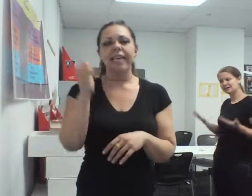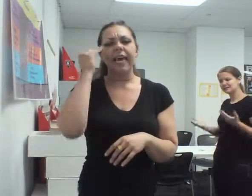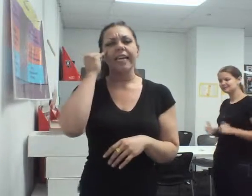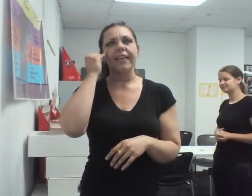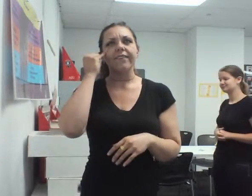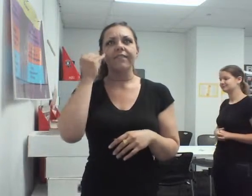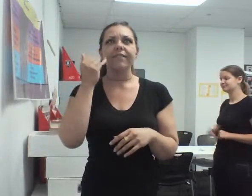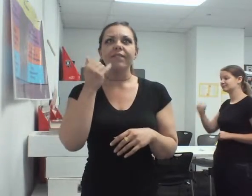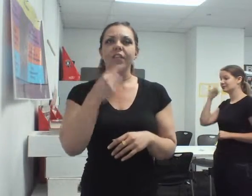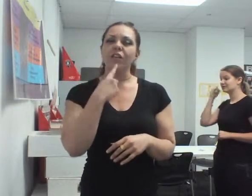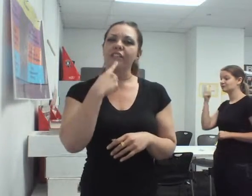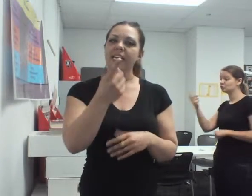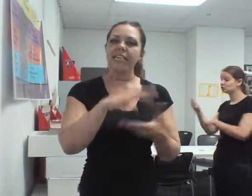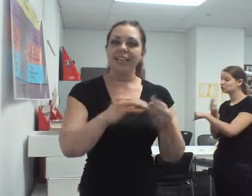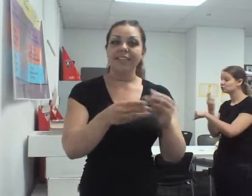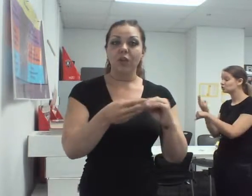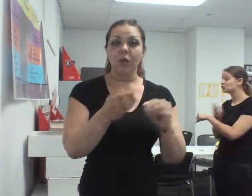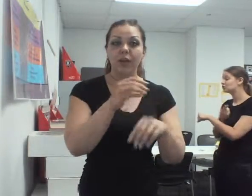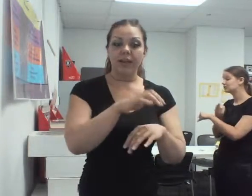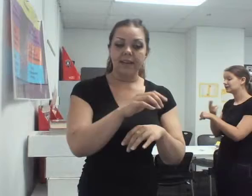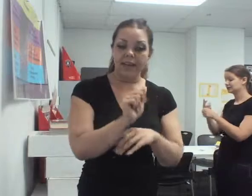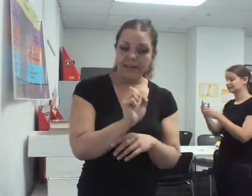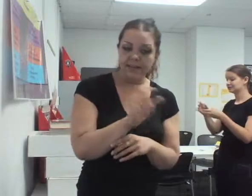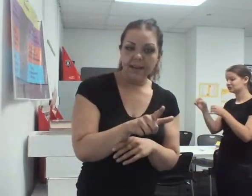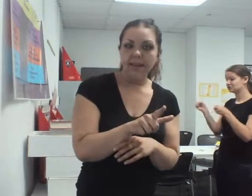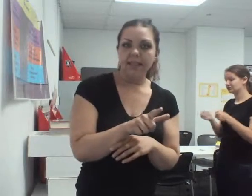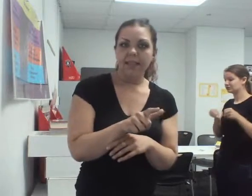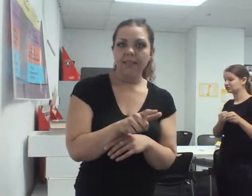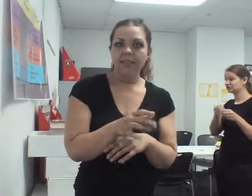called describe and then do? It might